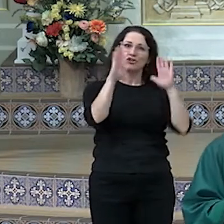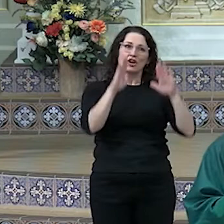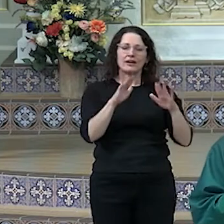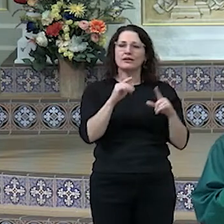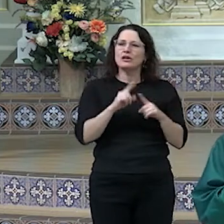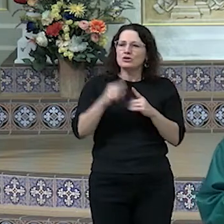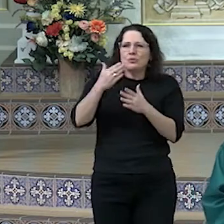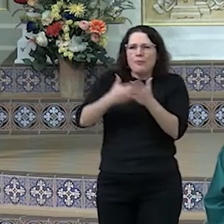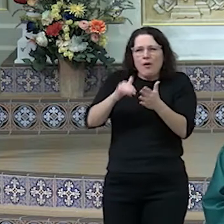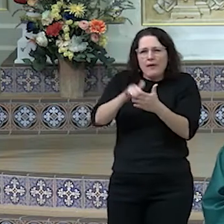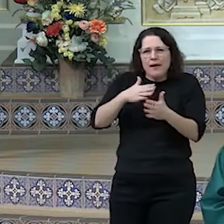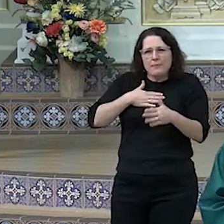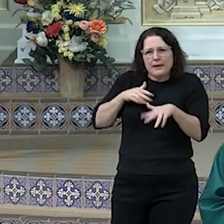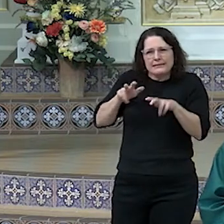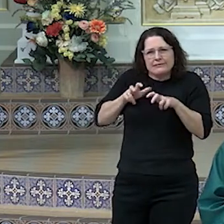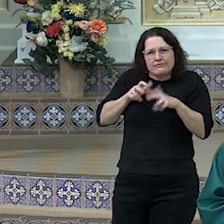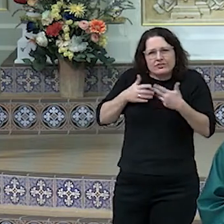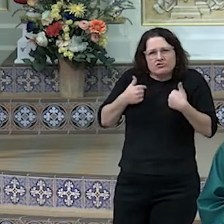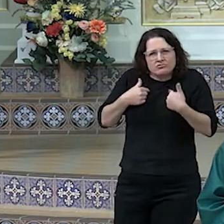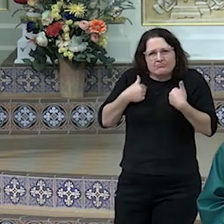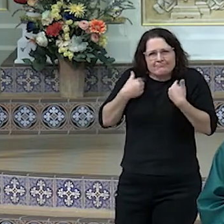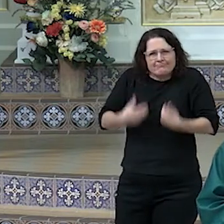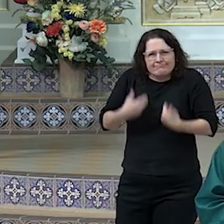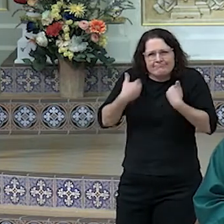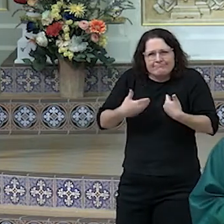part of that I desire that.